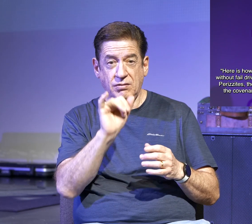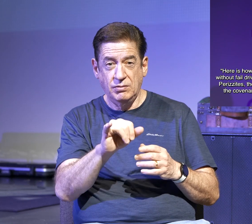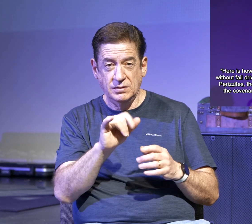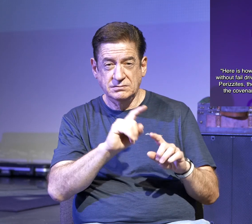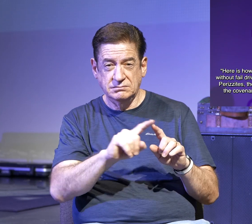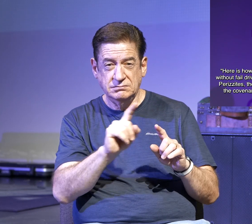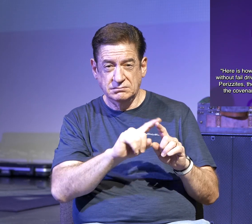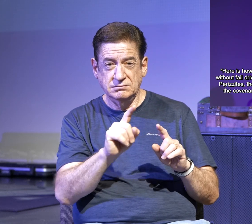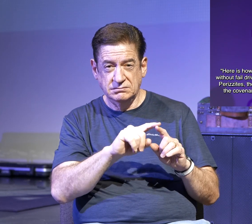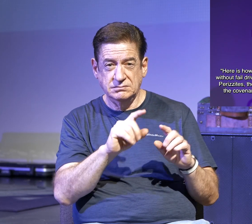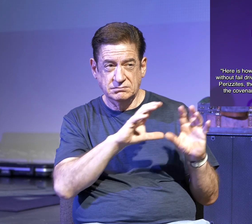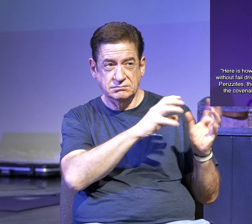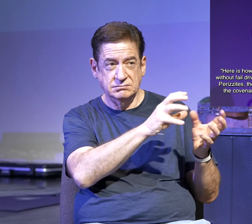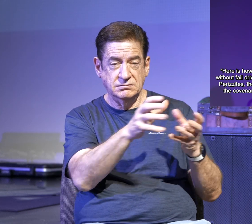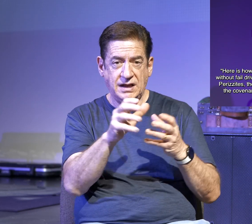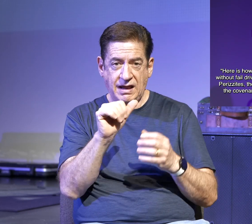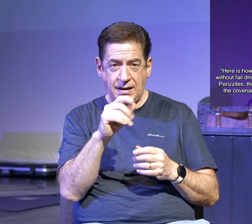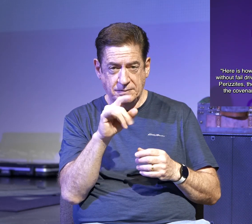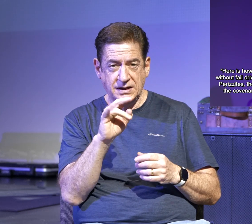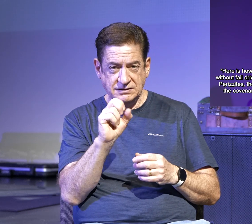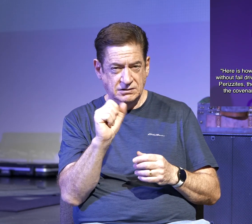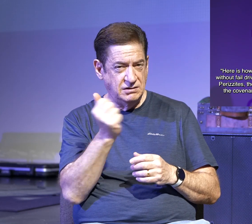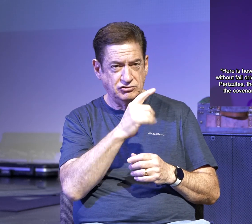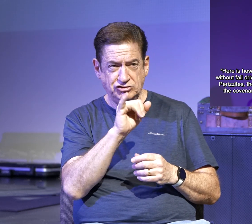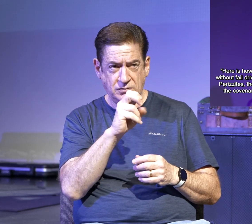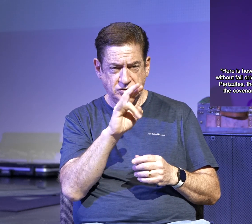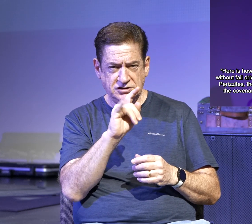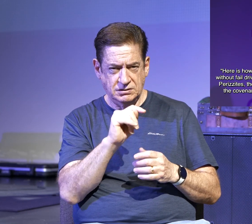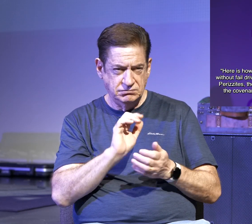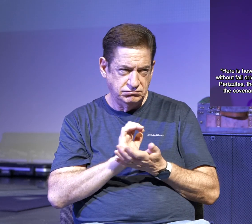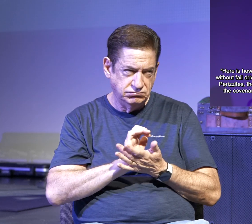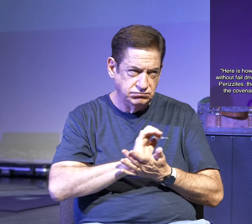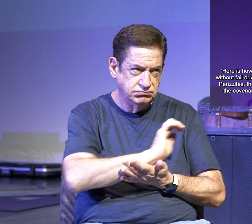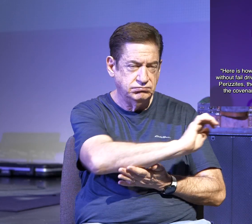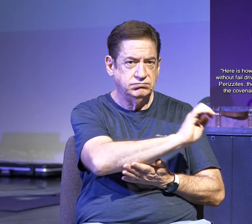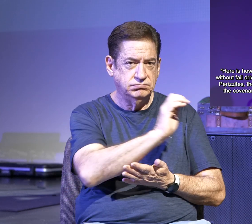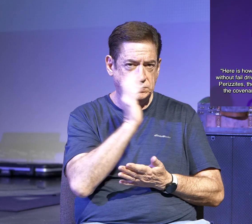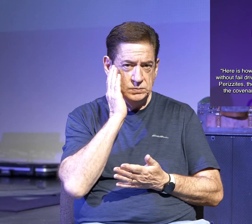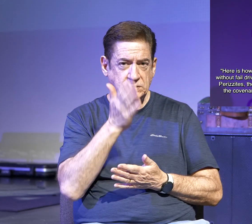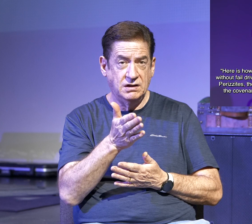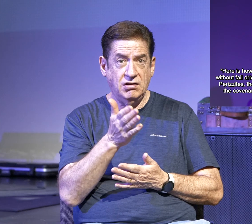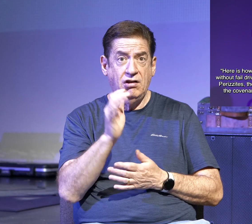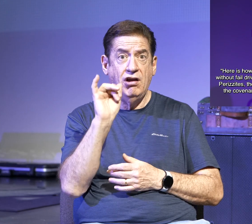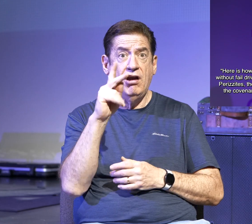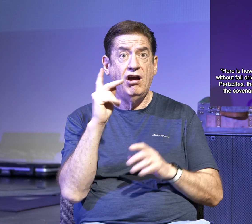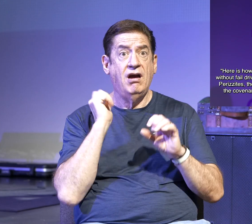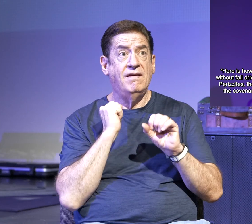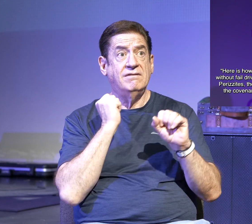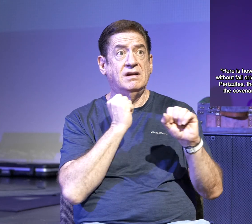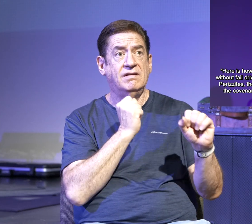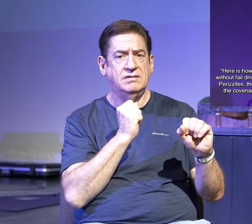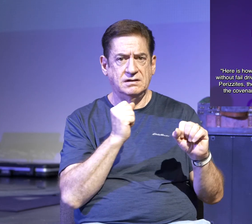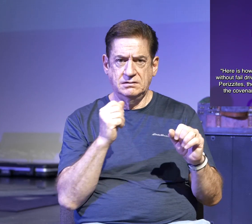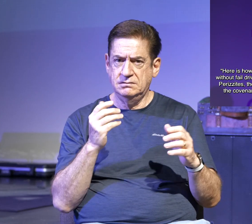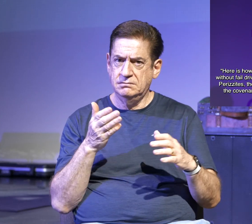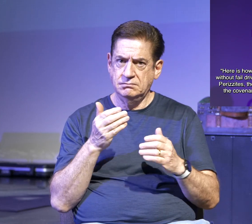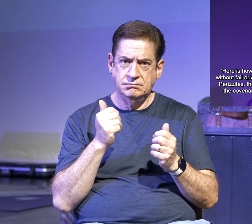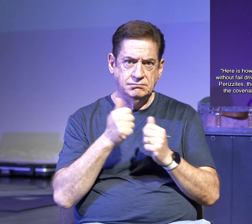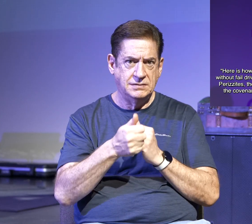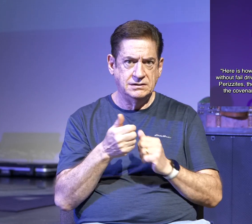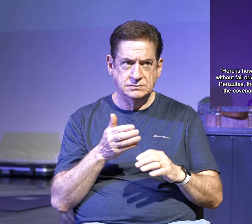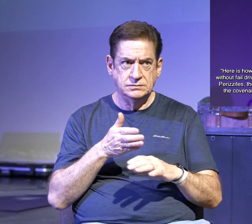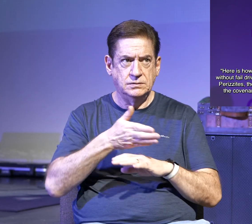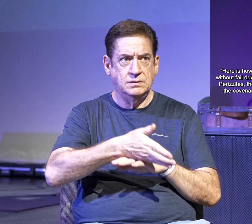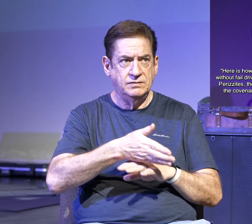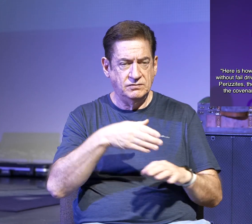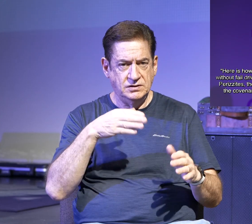Girgashites, the Amorites, and the Jebusites. Behold, the Ark of the Covenant of the Lord of all the earth is passing over before you